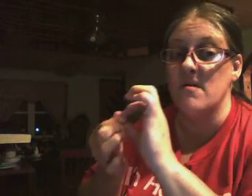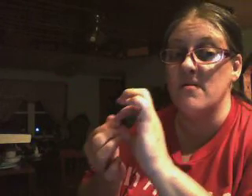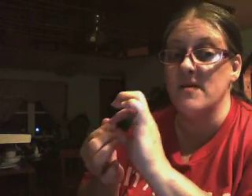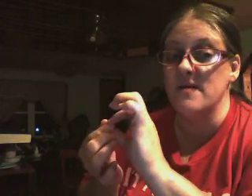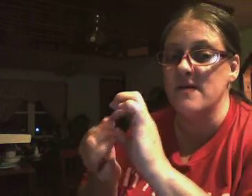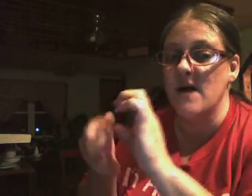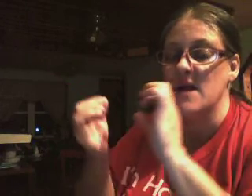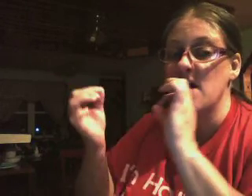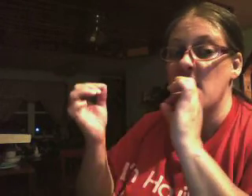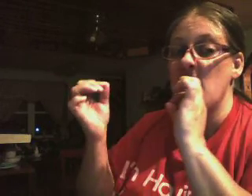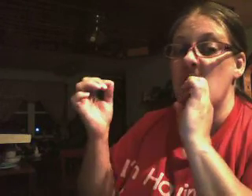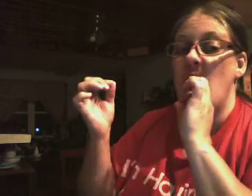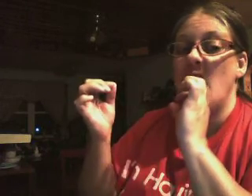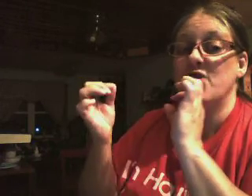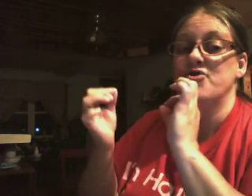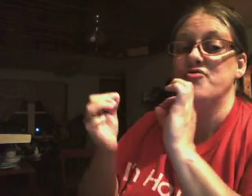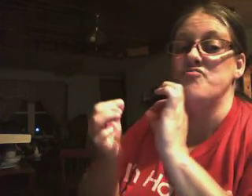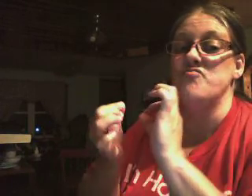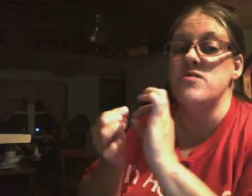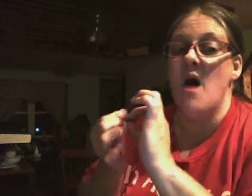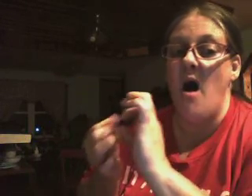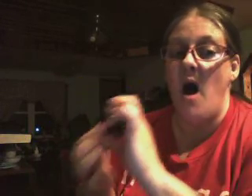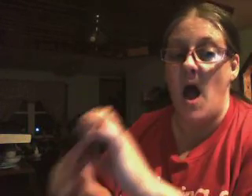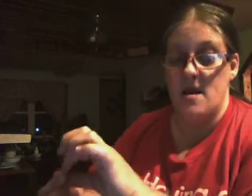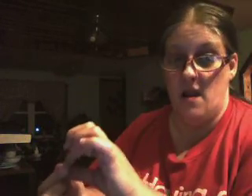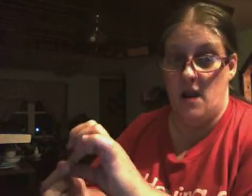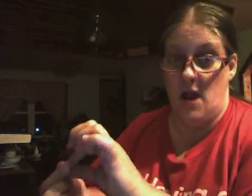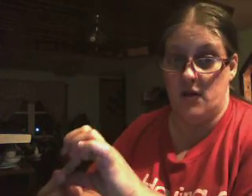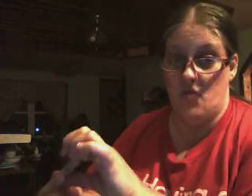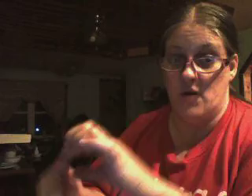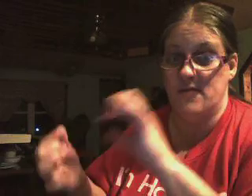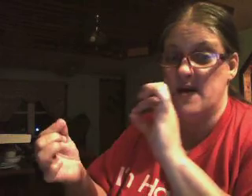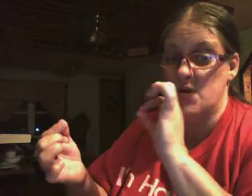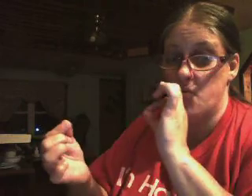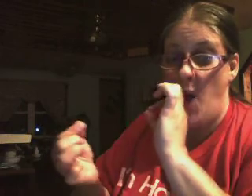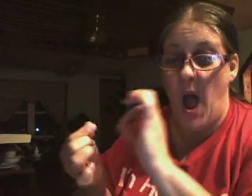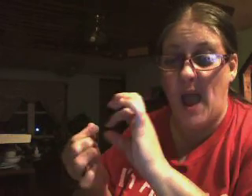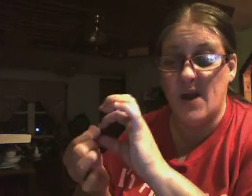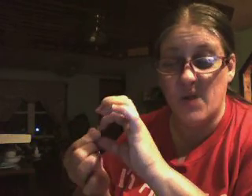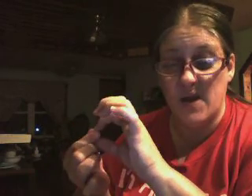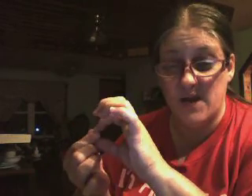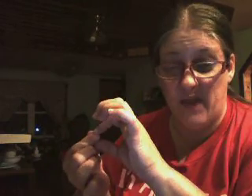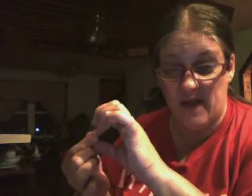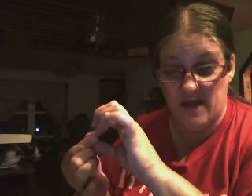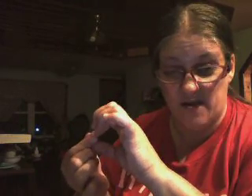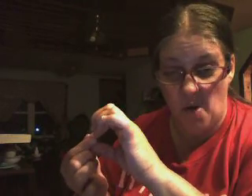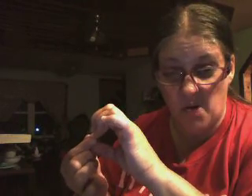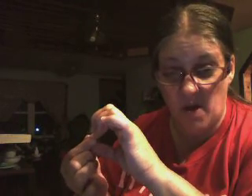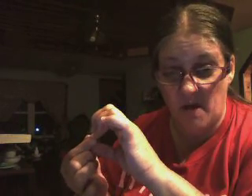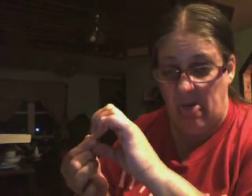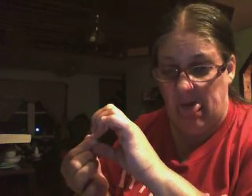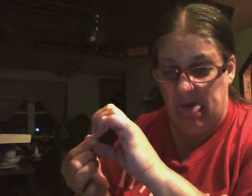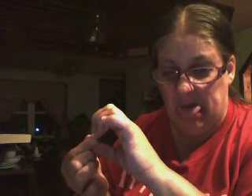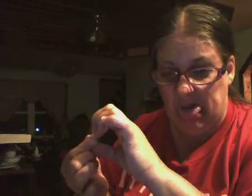caramel on the inside. I do not like the ones that is white on the inside. I think that's coconut.